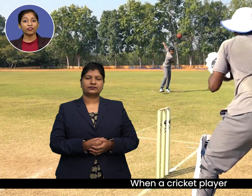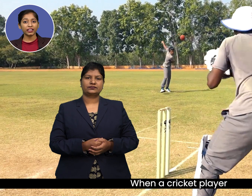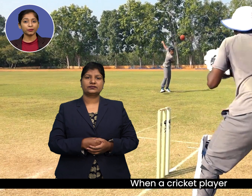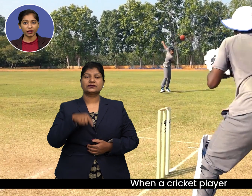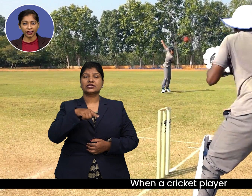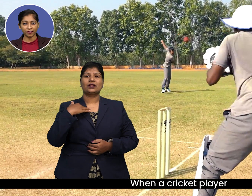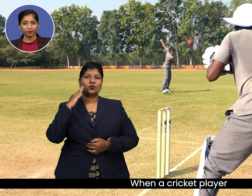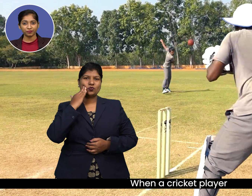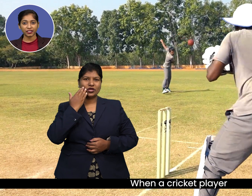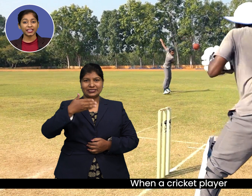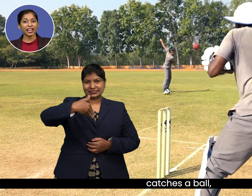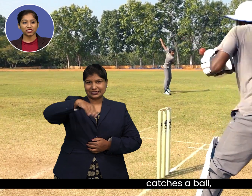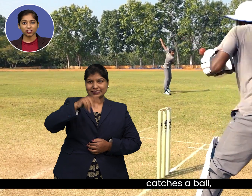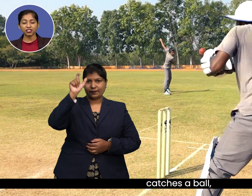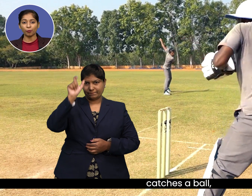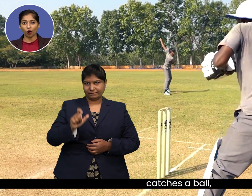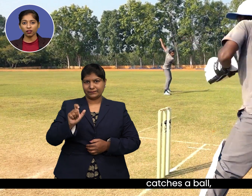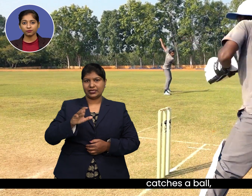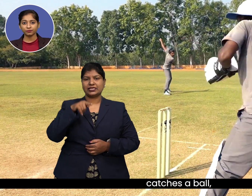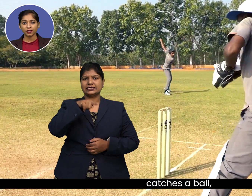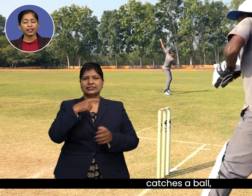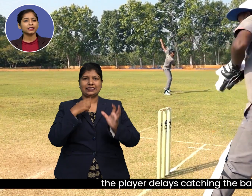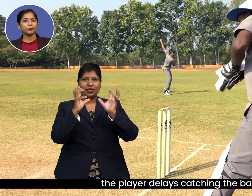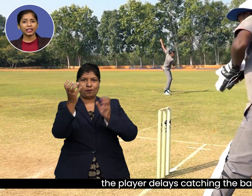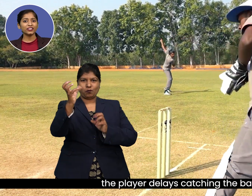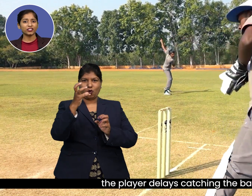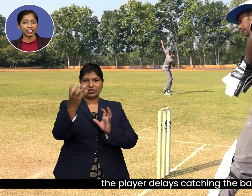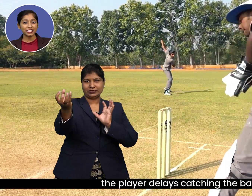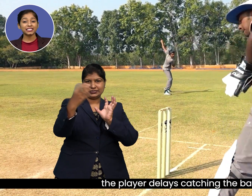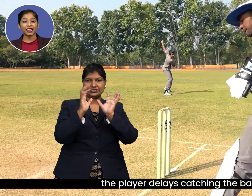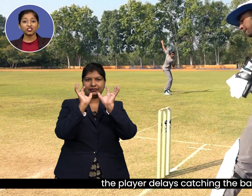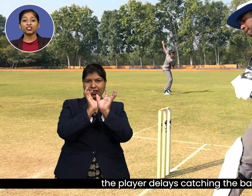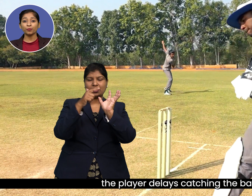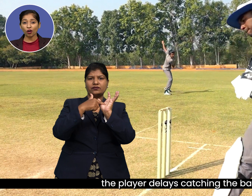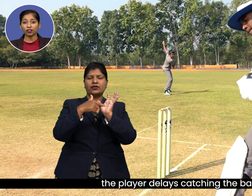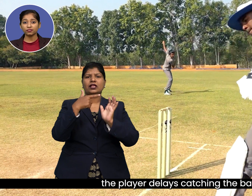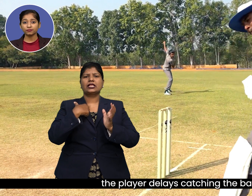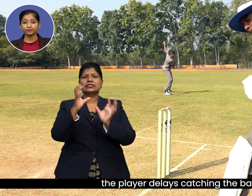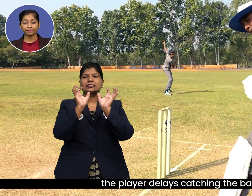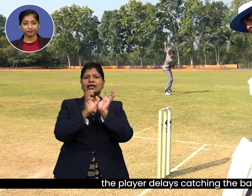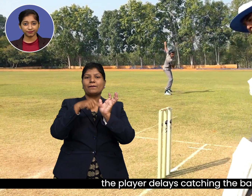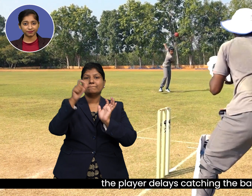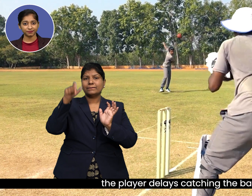When a cricket player catches a ball, the player delays catching the ball.